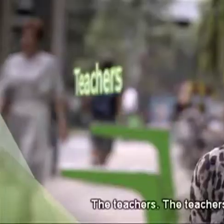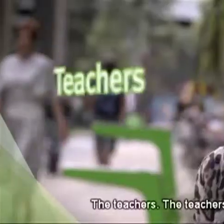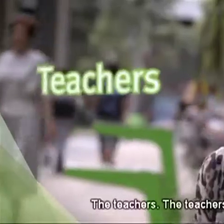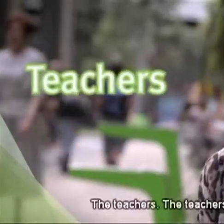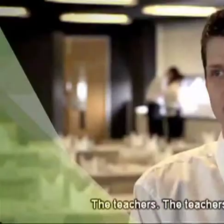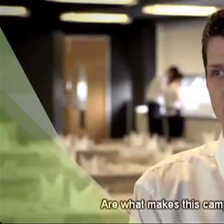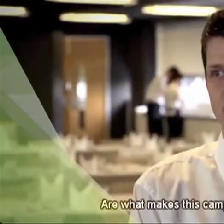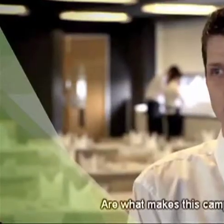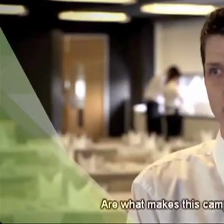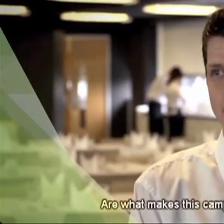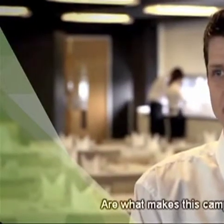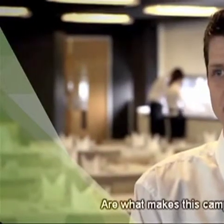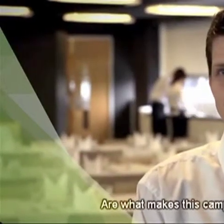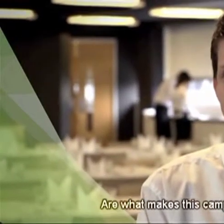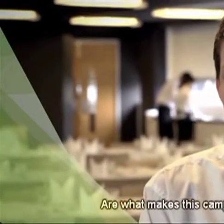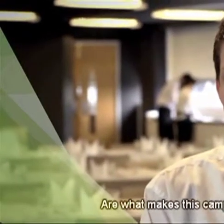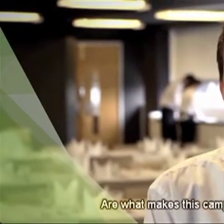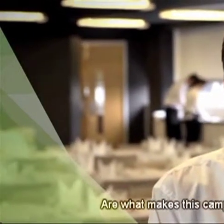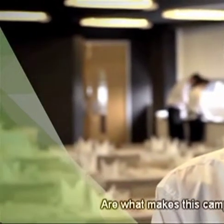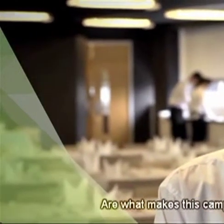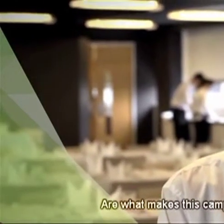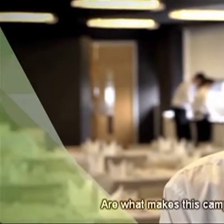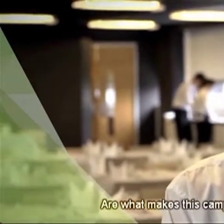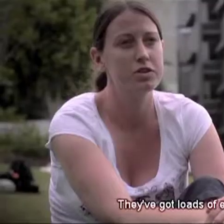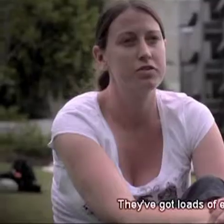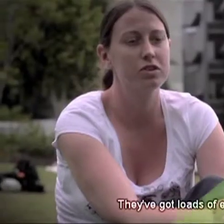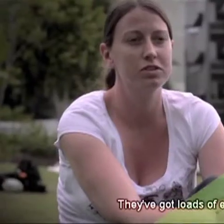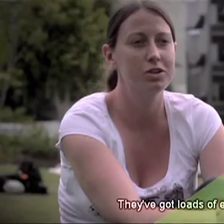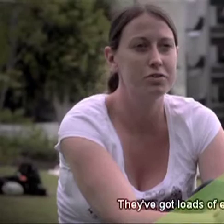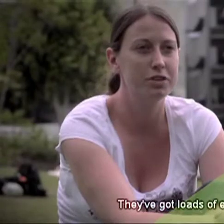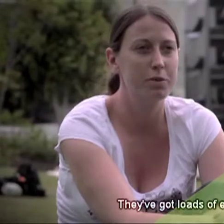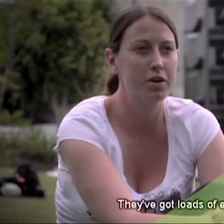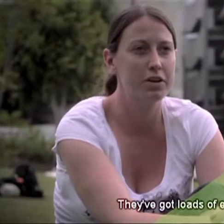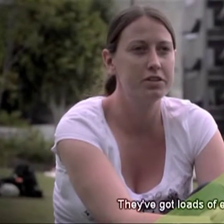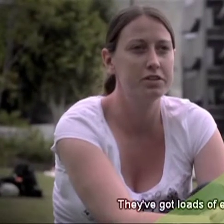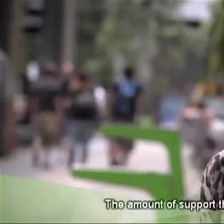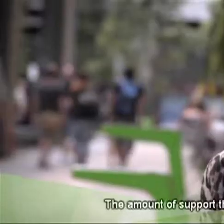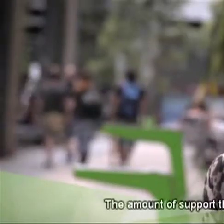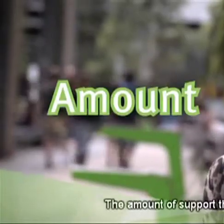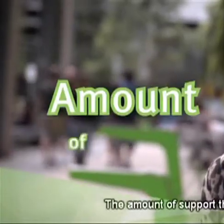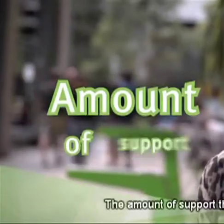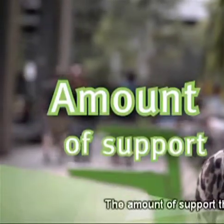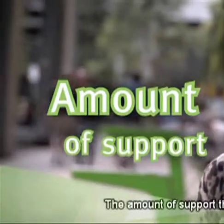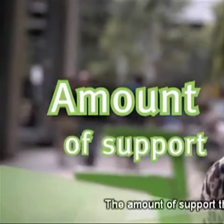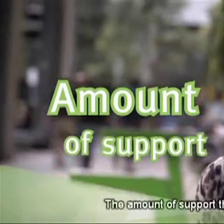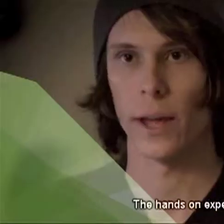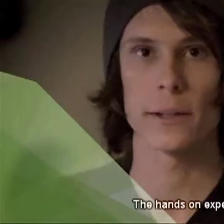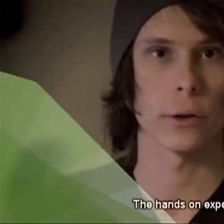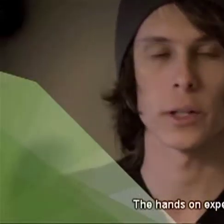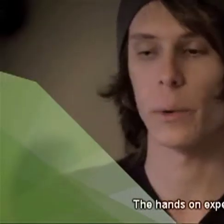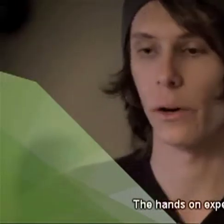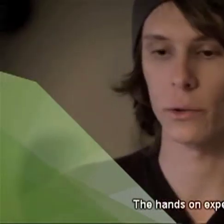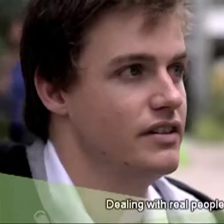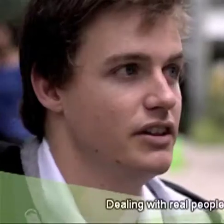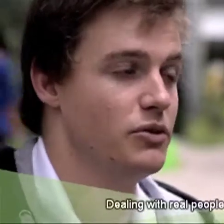The teachers are what makes this campus complete. So they've got loads of experience. The amount of support that you have. The